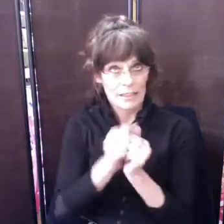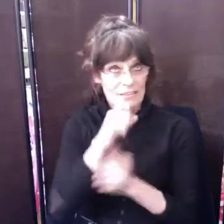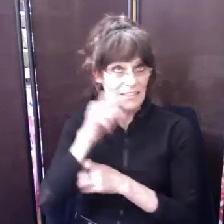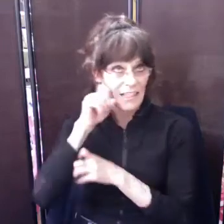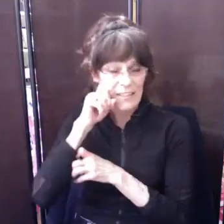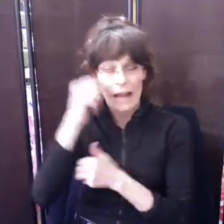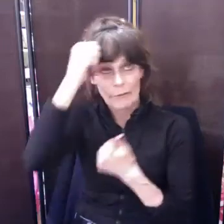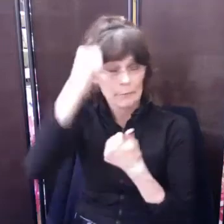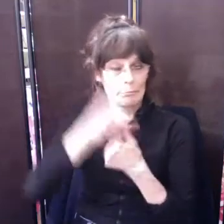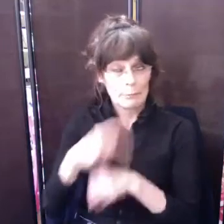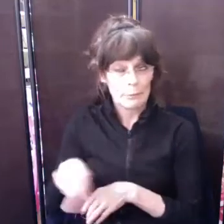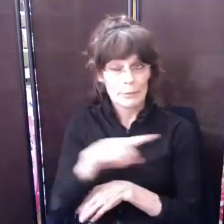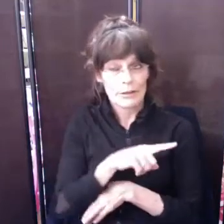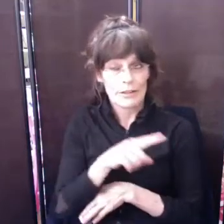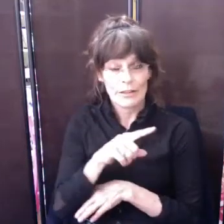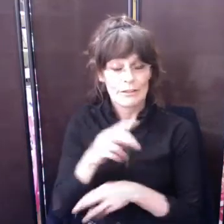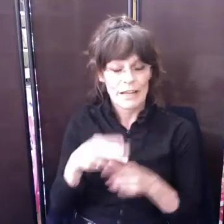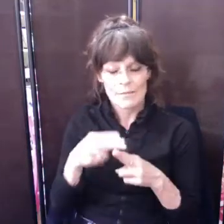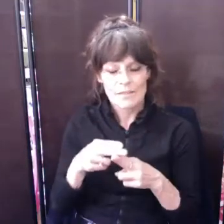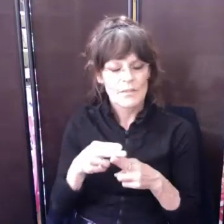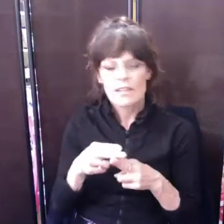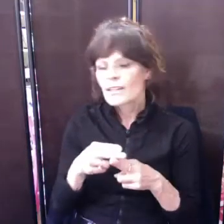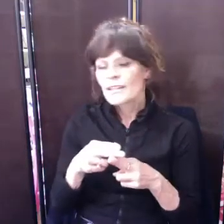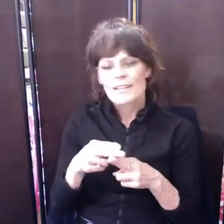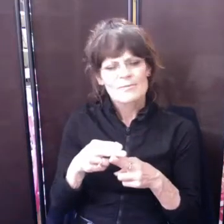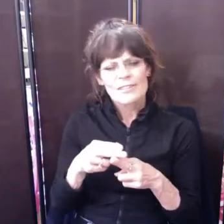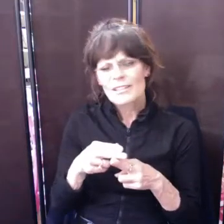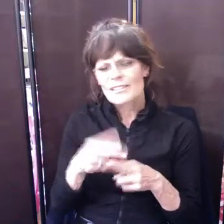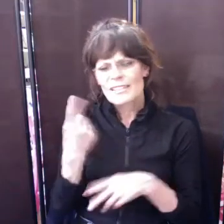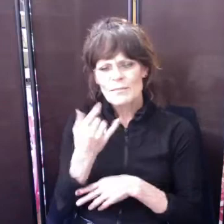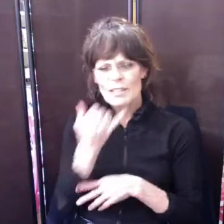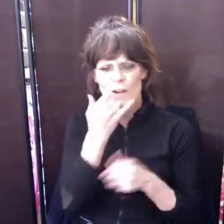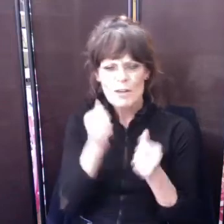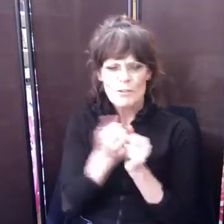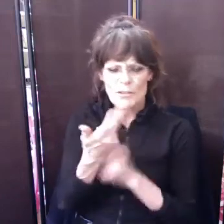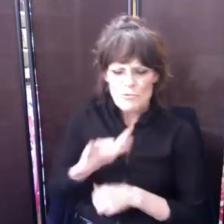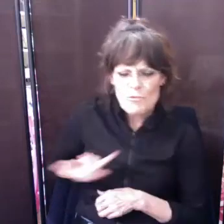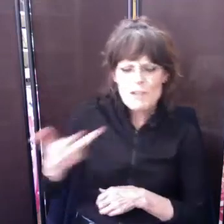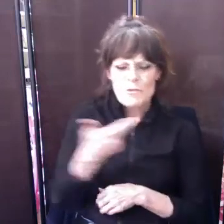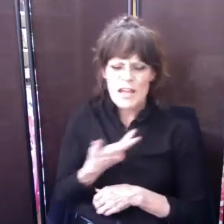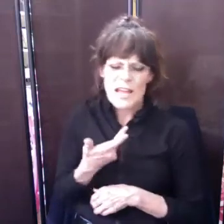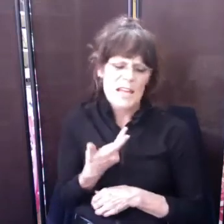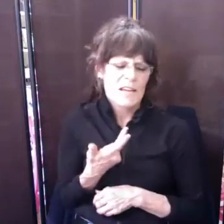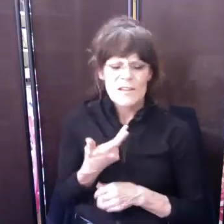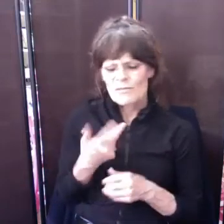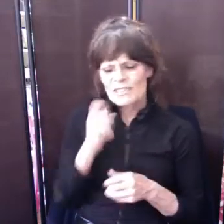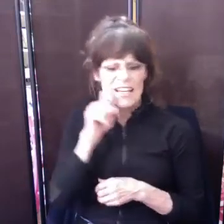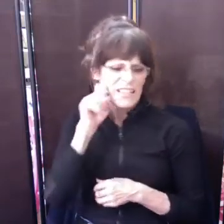did. Not because there's anything particularly wrong with a three-way, a two-way, a one-way, anything. I don't care, but they were